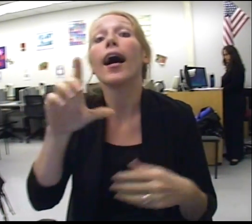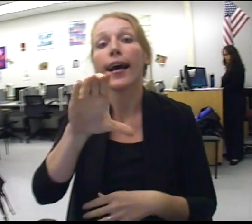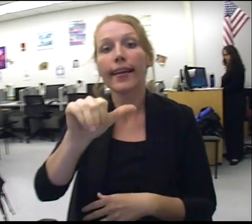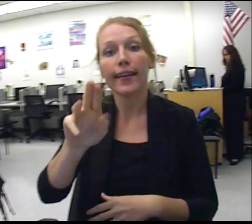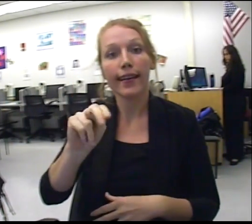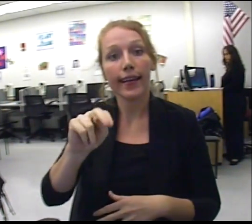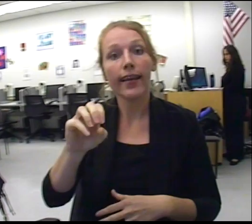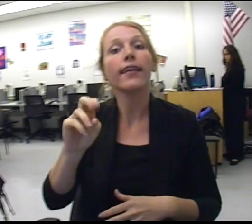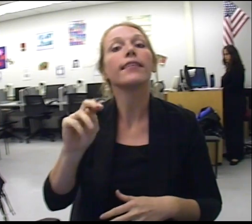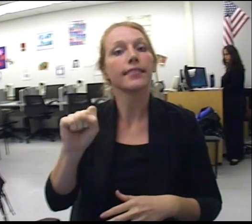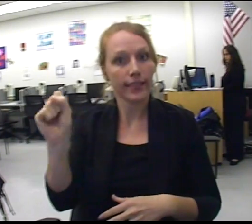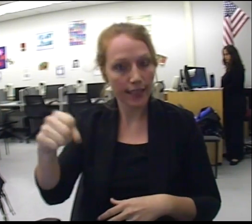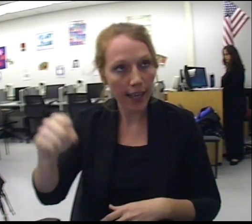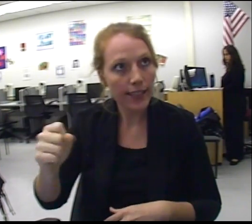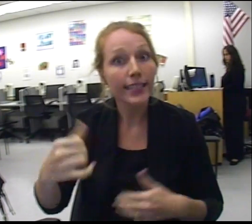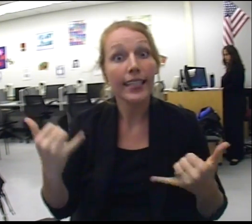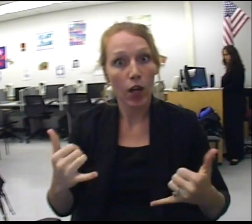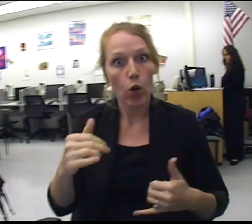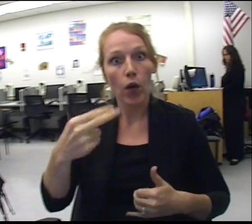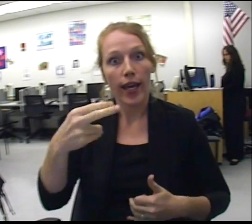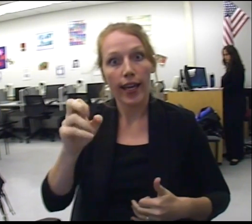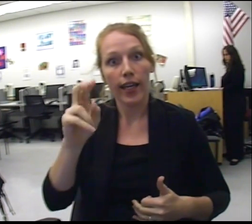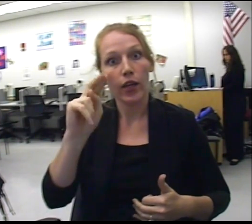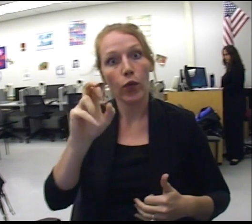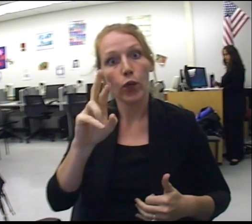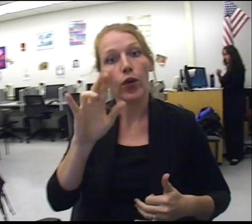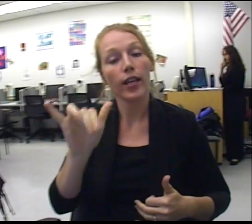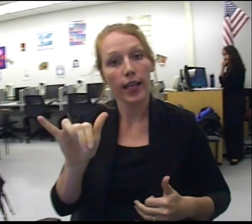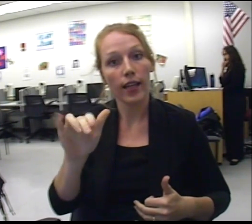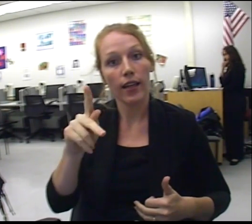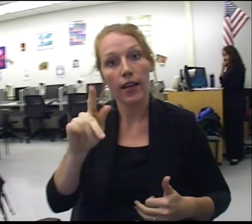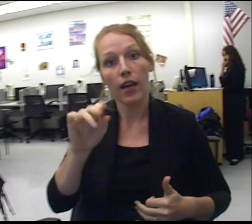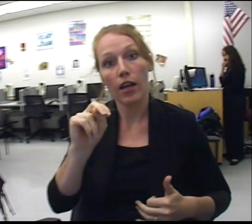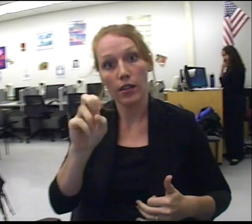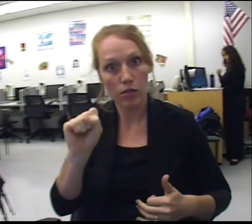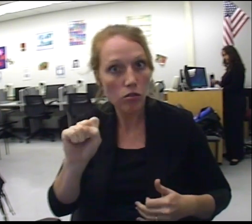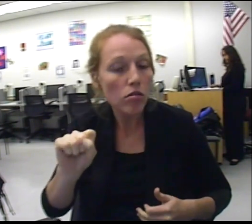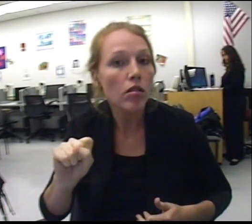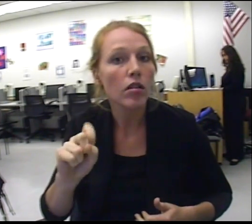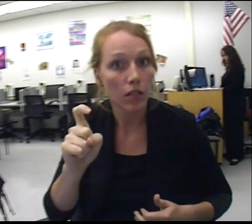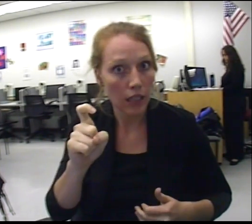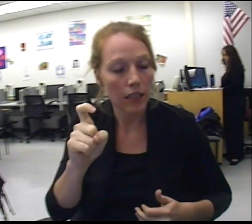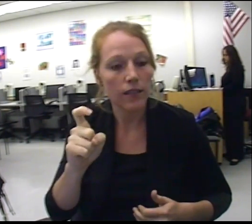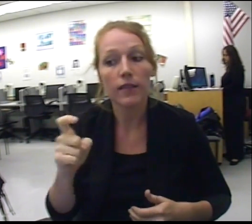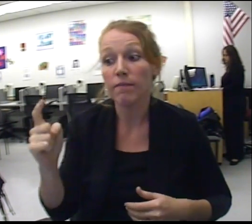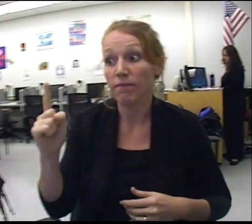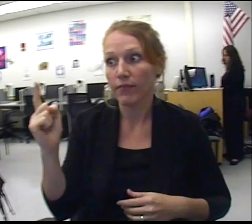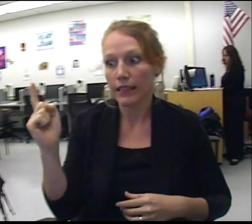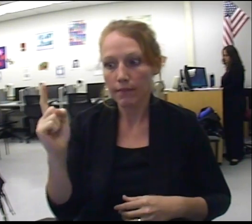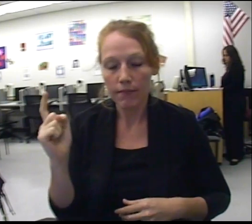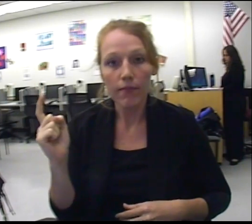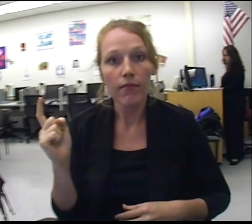comes in. Henry Knox was someone who worked with Washington, and Washington sent Henry Knox